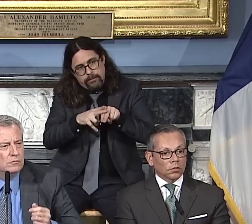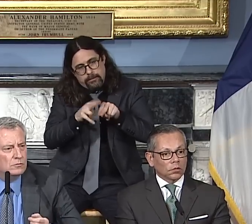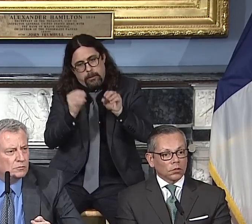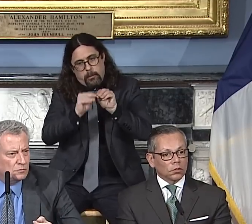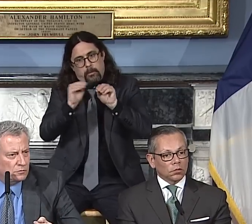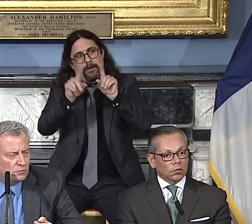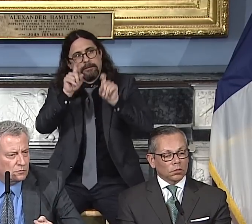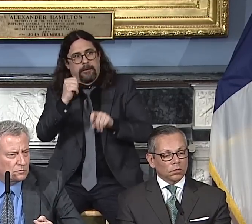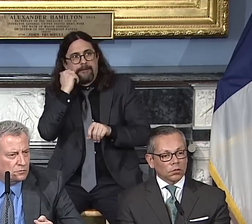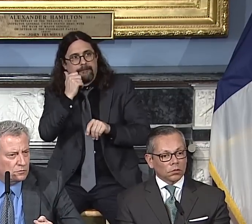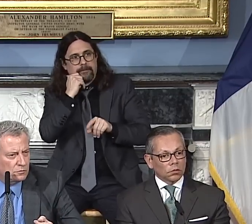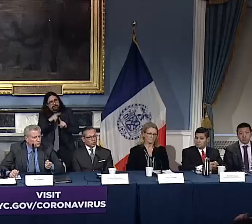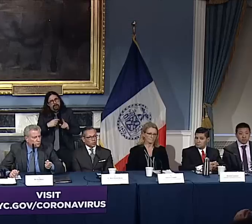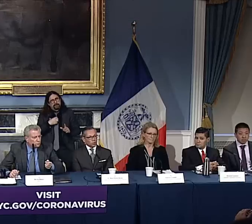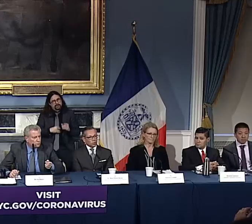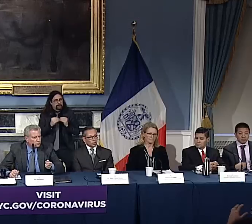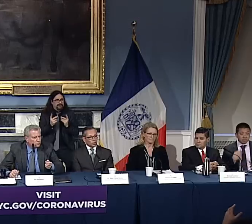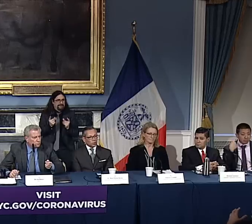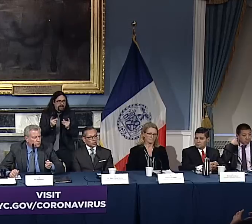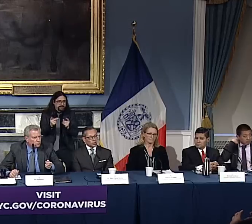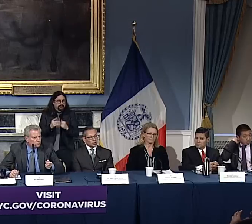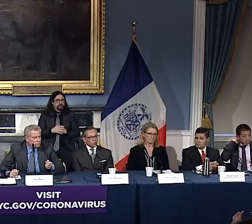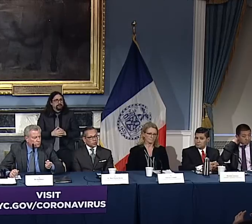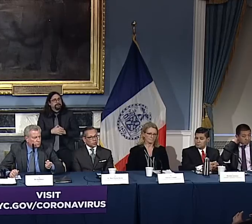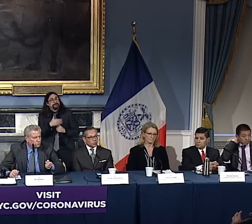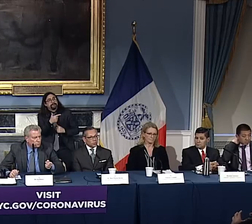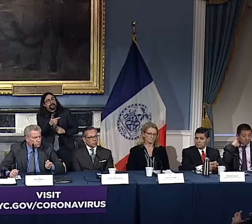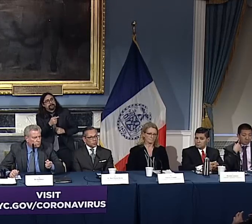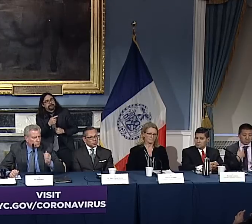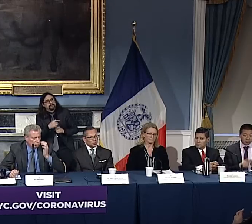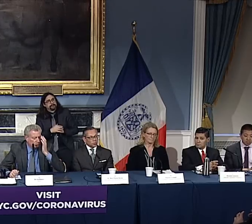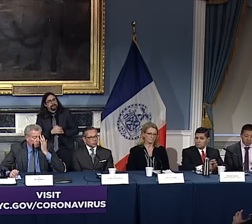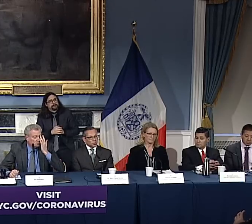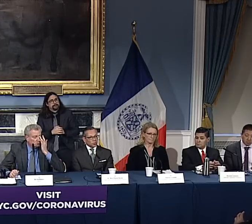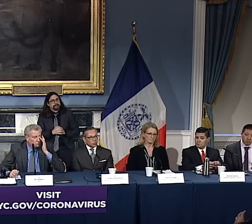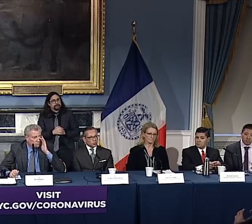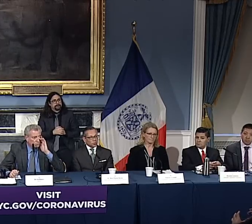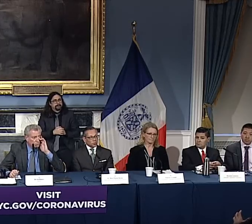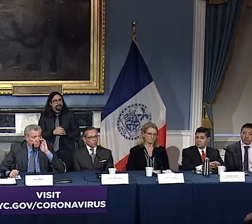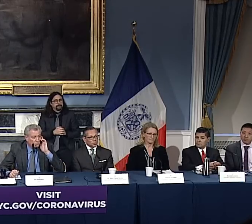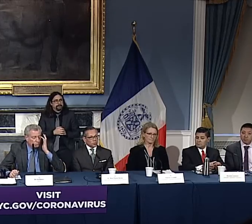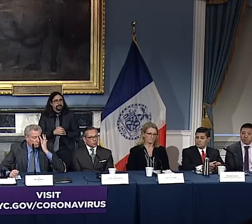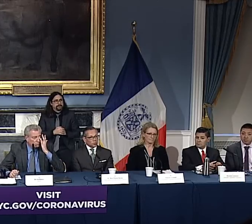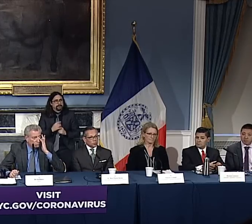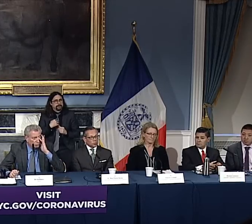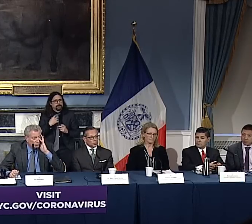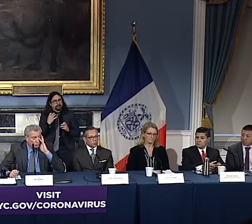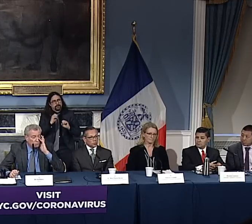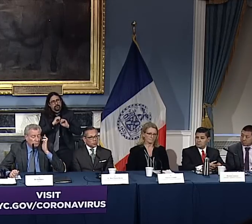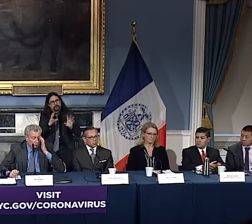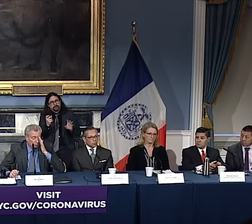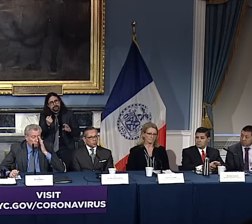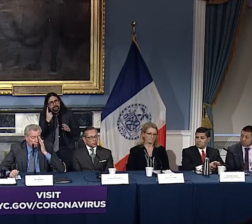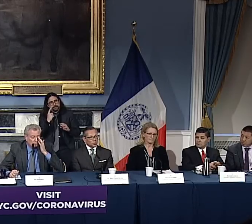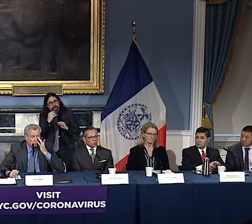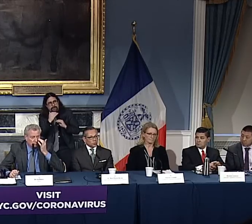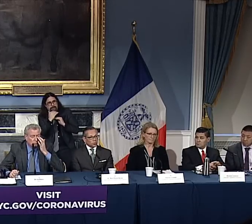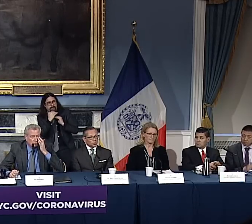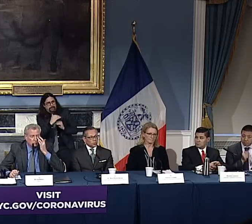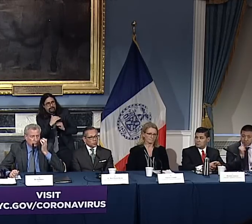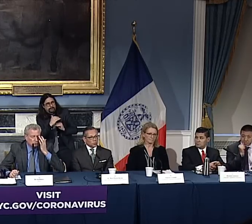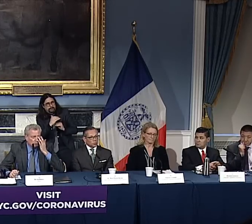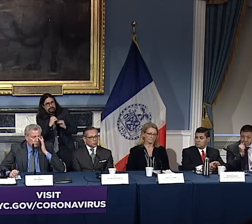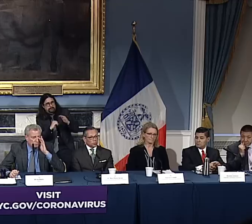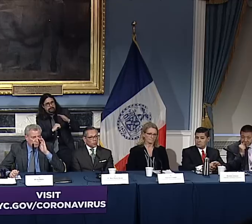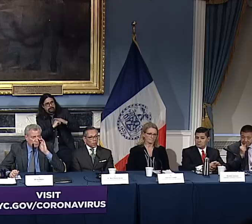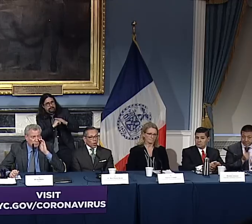I guess what I want to understand is, are you limiting the criteria because you know you currently don't have the capacity to test all